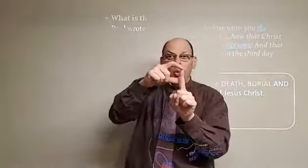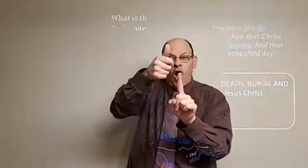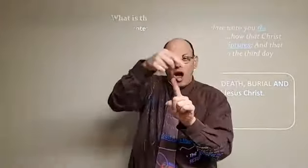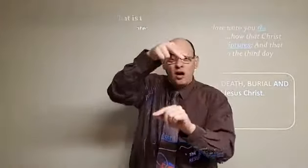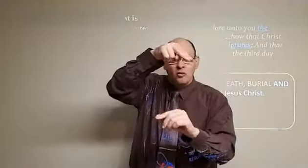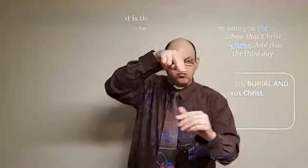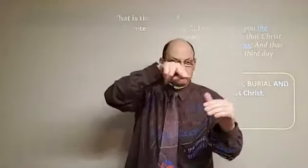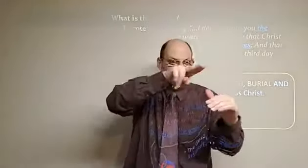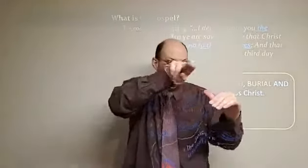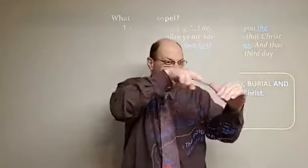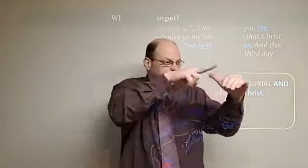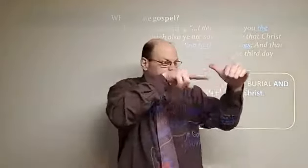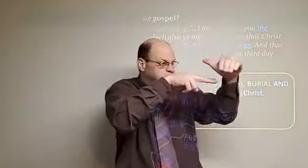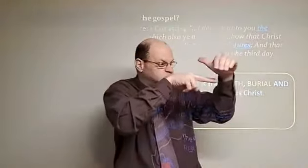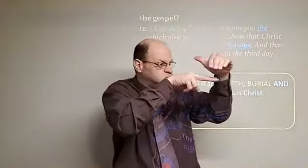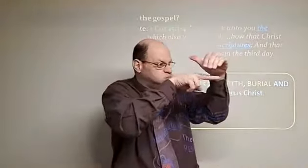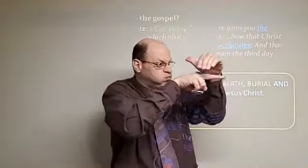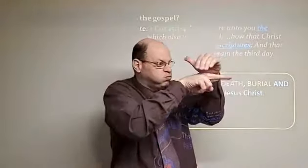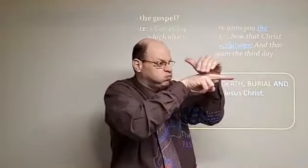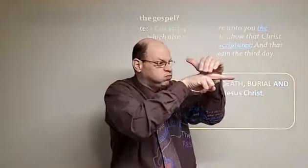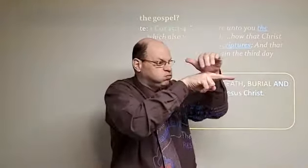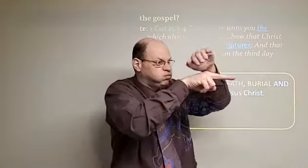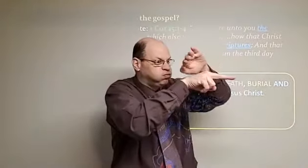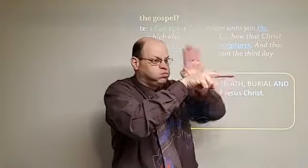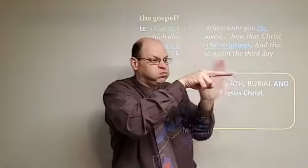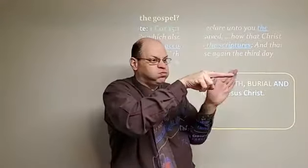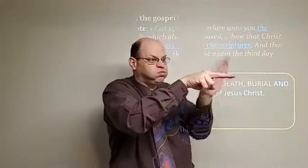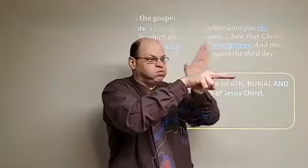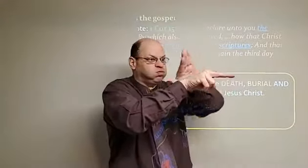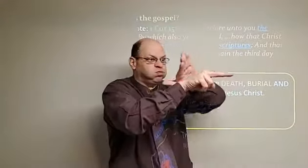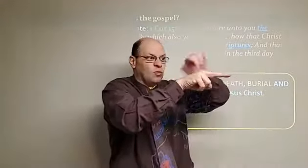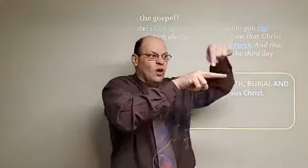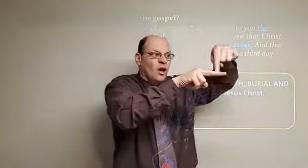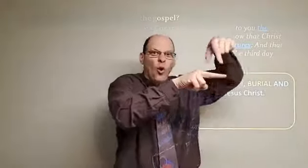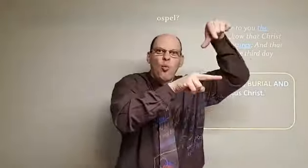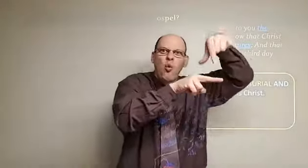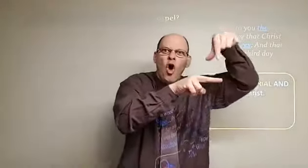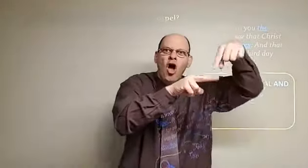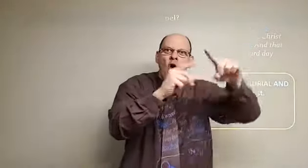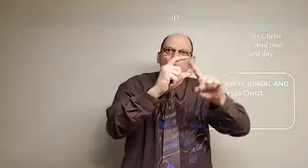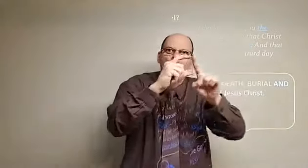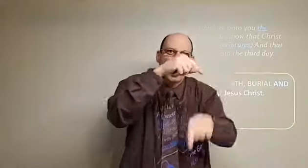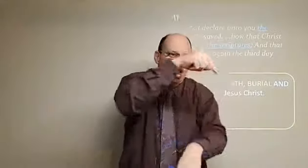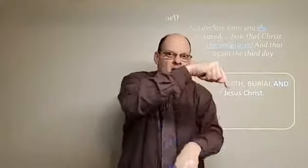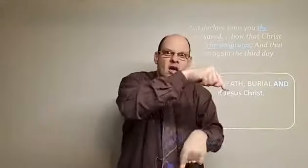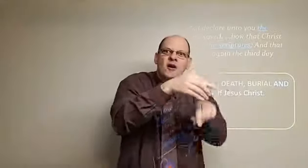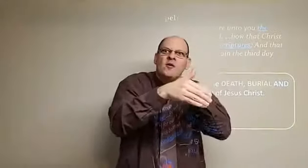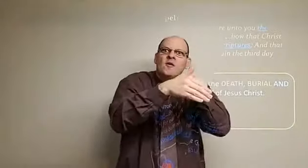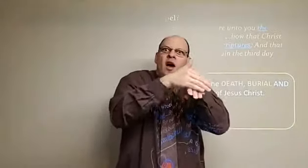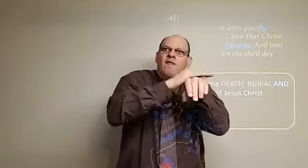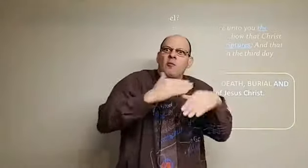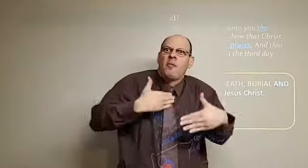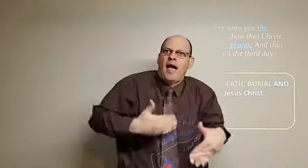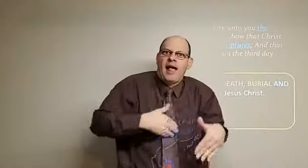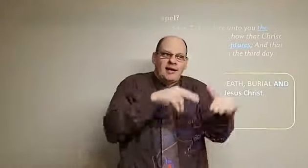the word it was buried they buried Jesus in the tomb he was